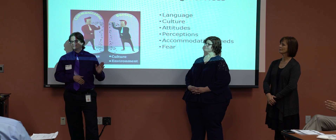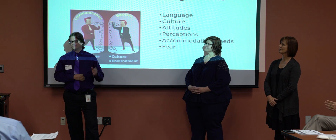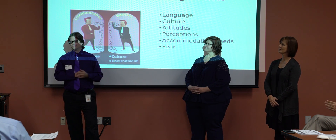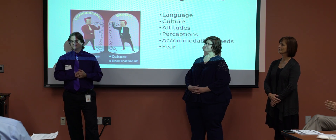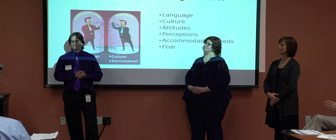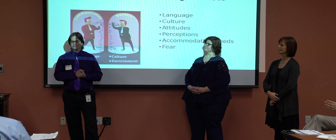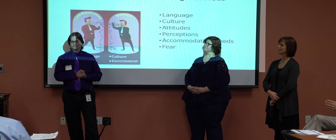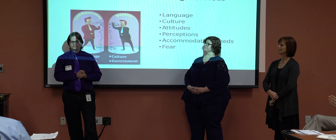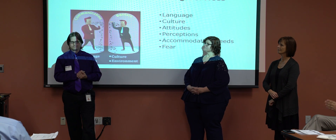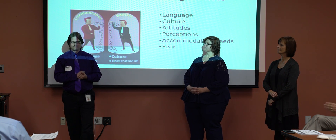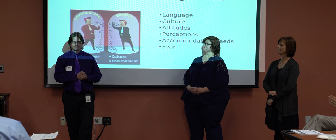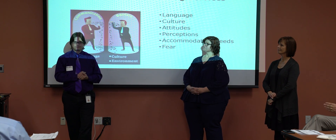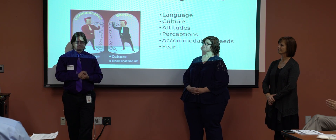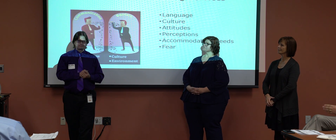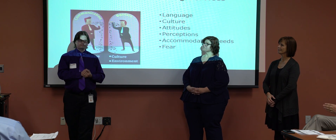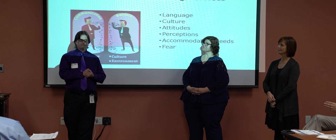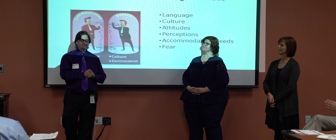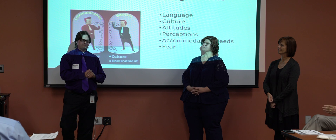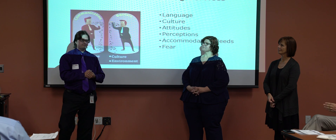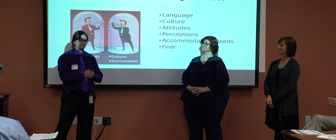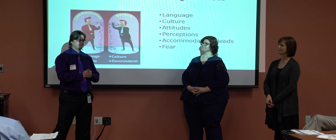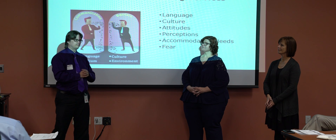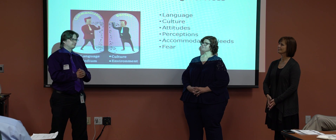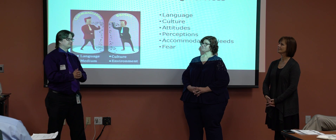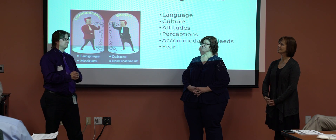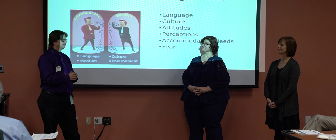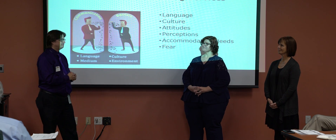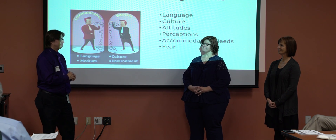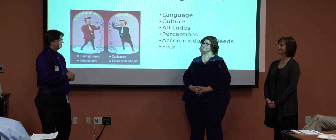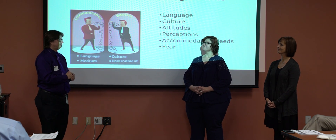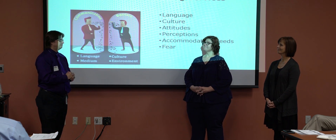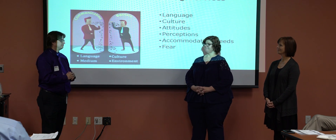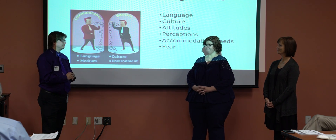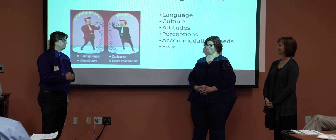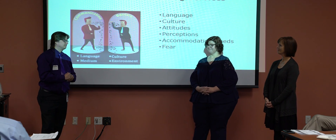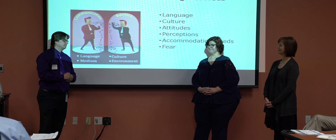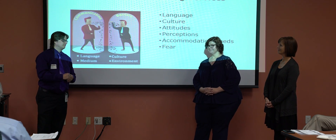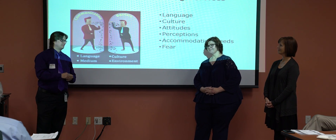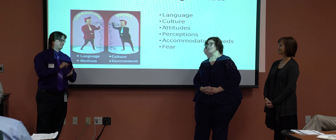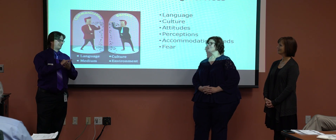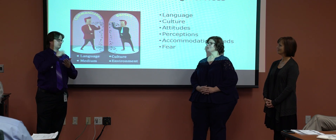to. So they weren't viewed as having language.